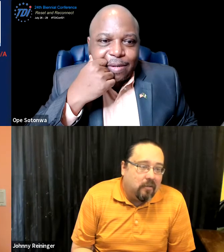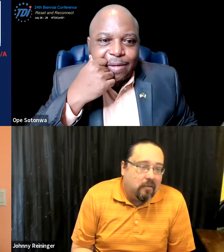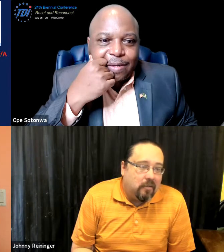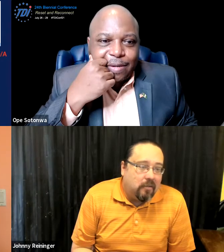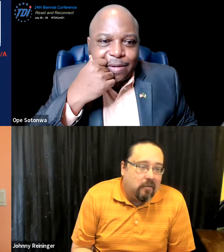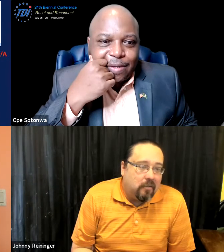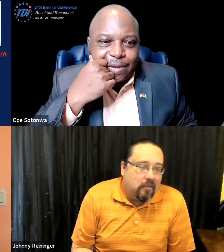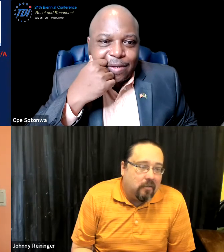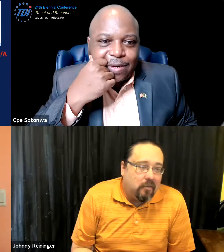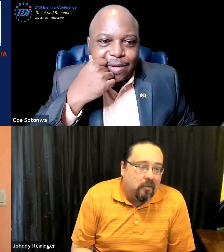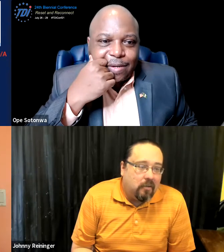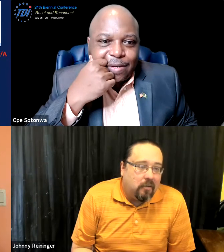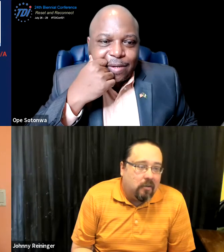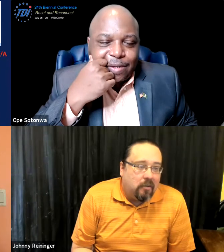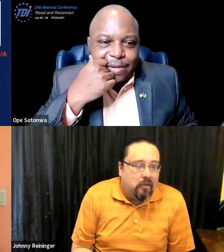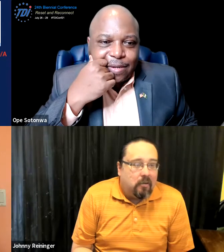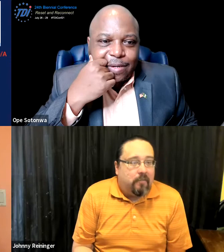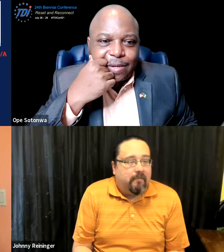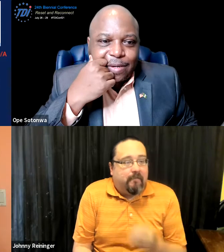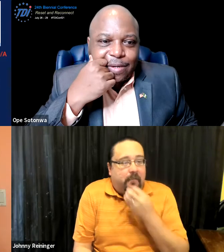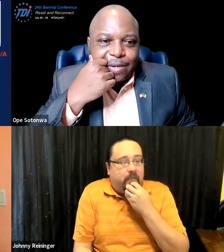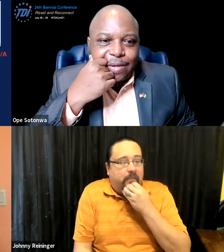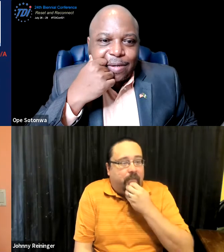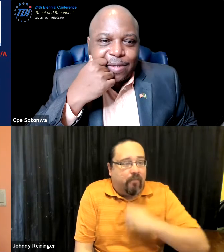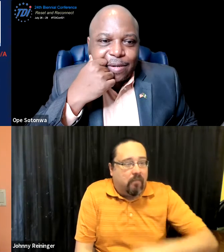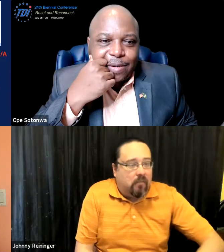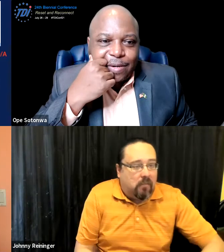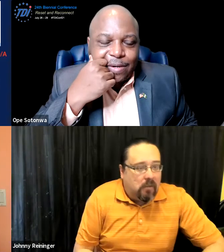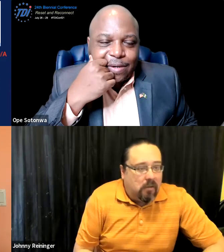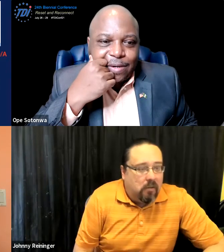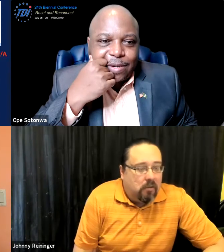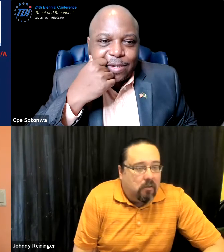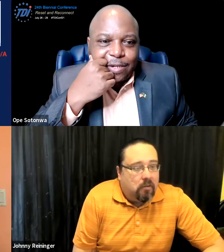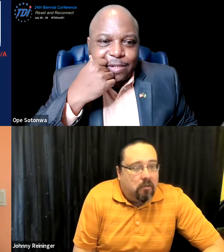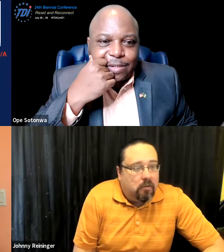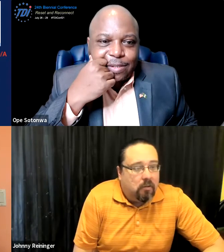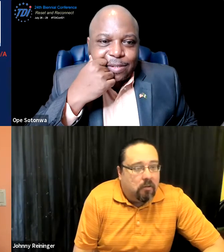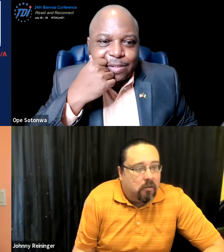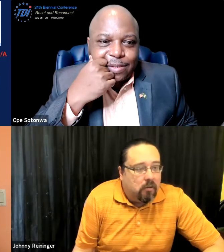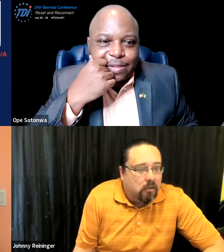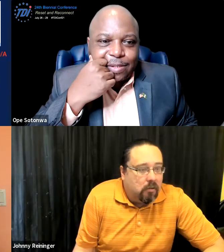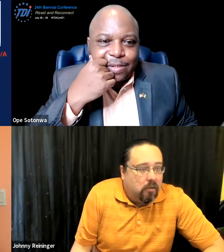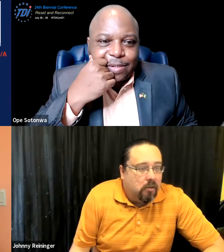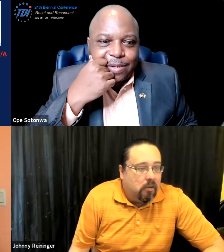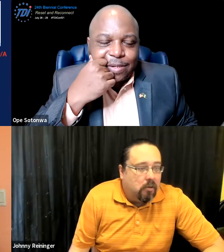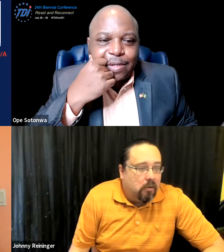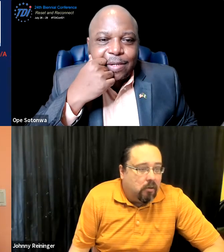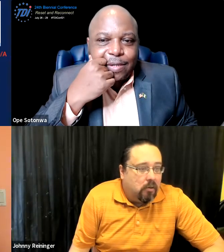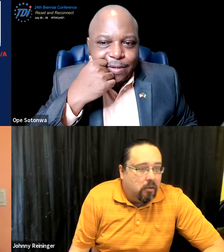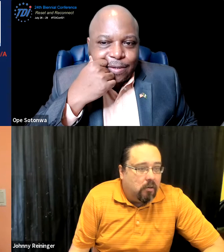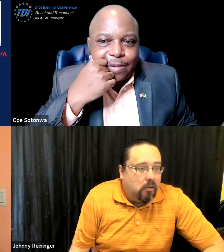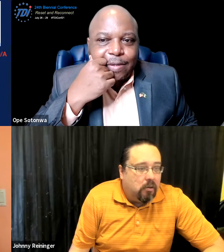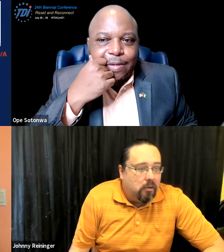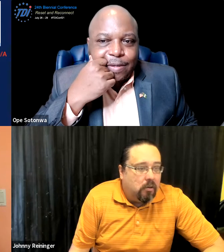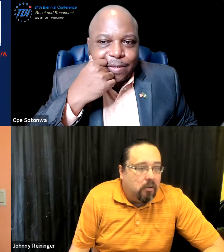If you notice with any type of product release, my personal opinion, and it should be, we should